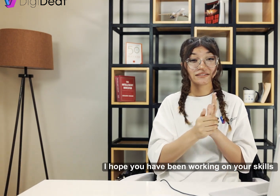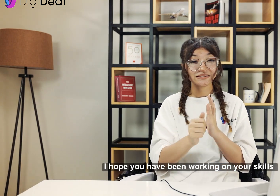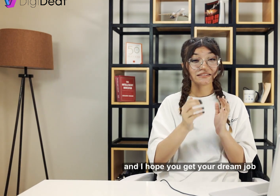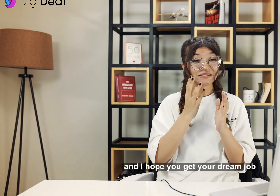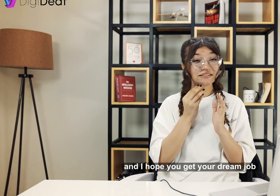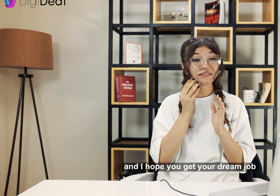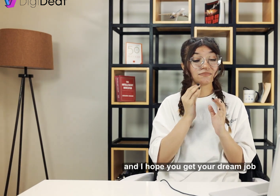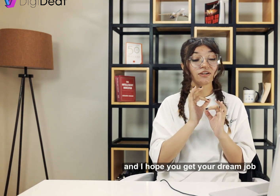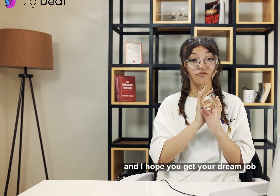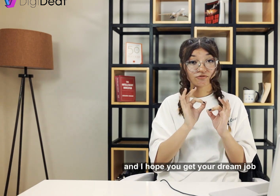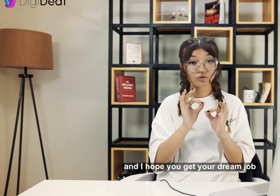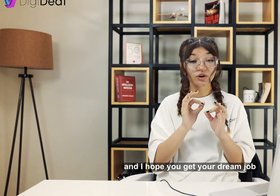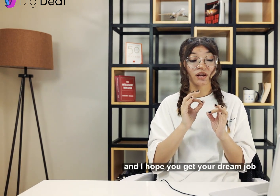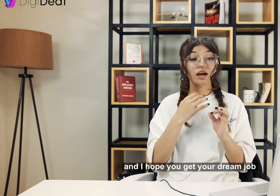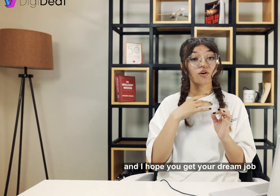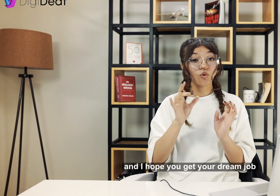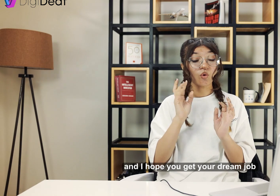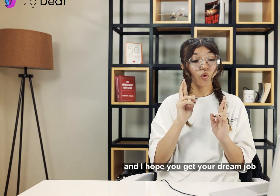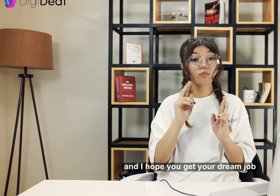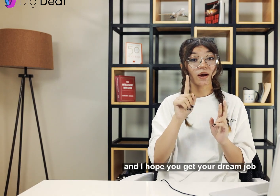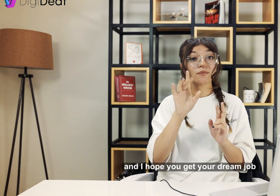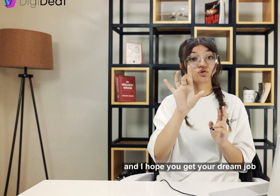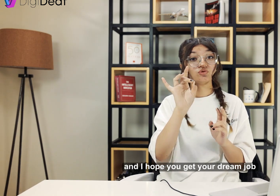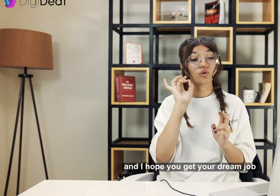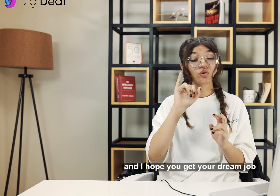and I hope you get your dream job.